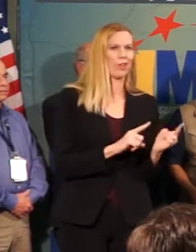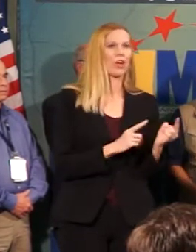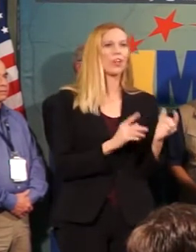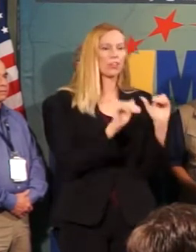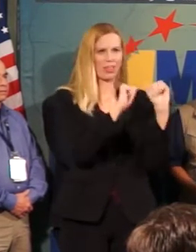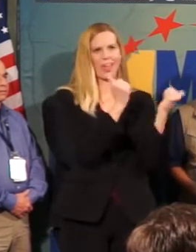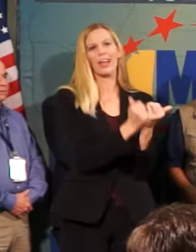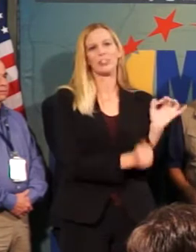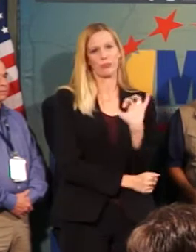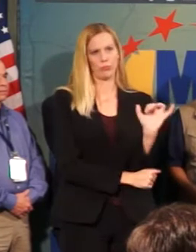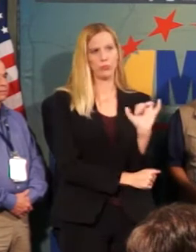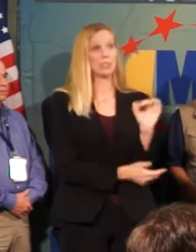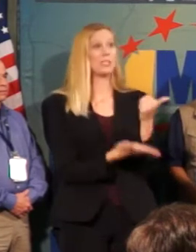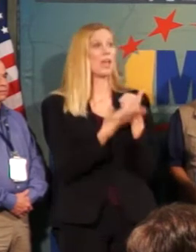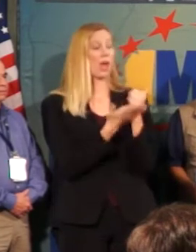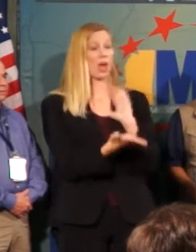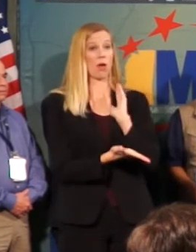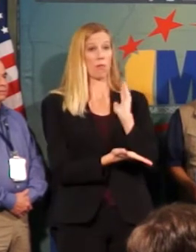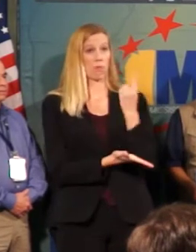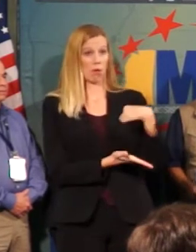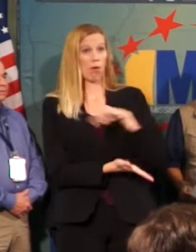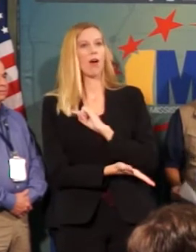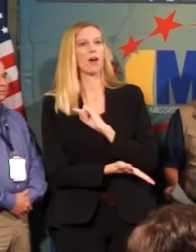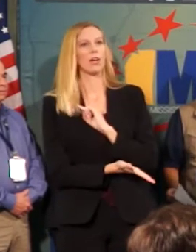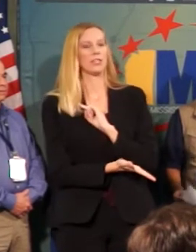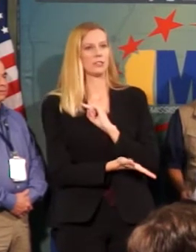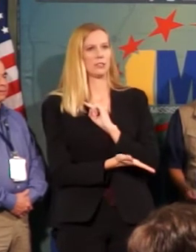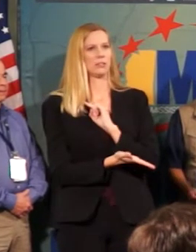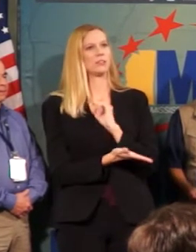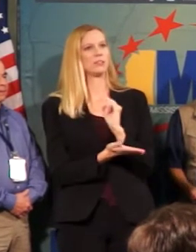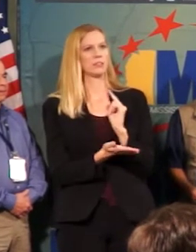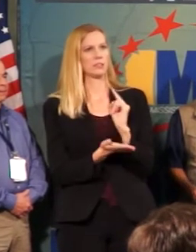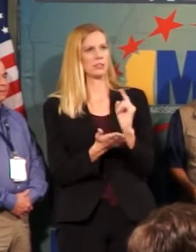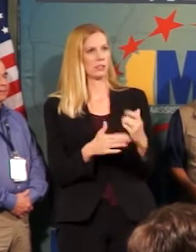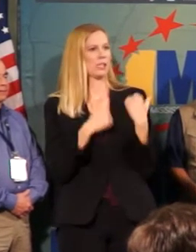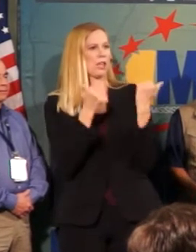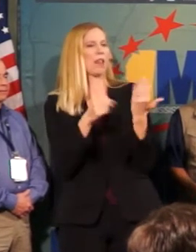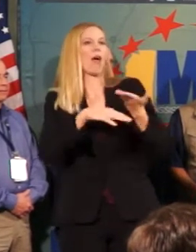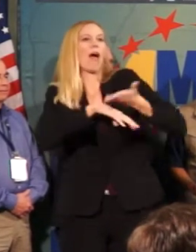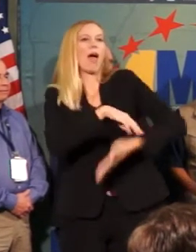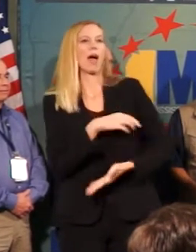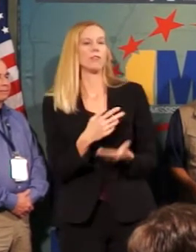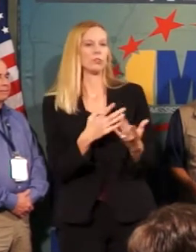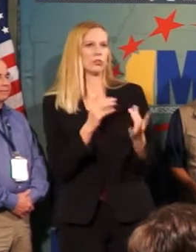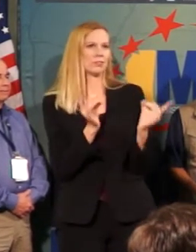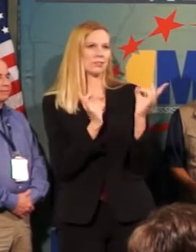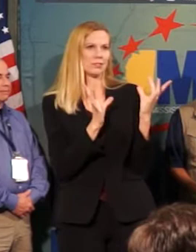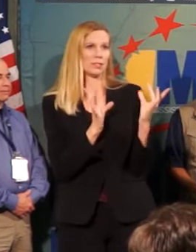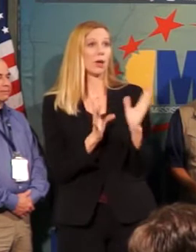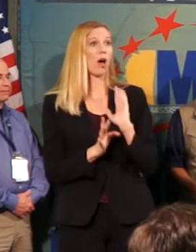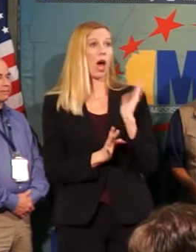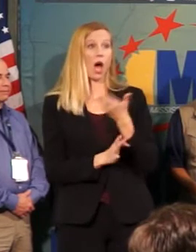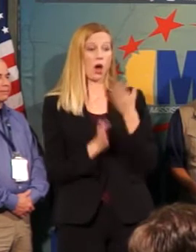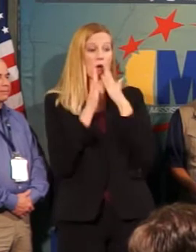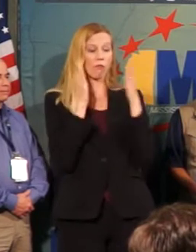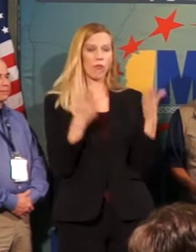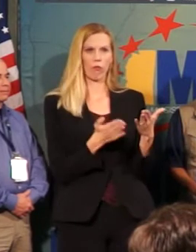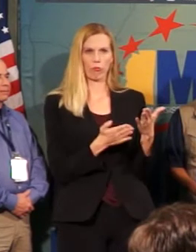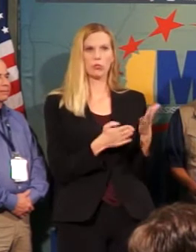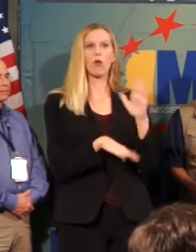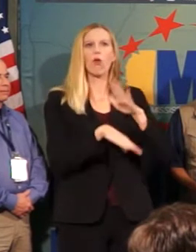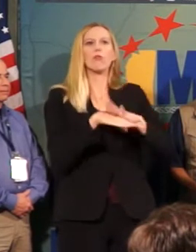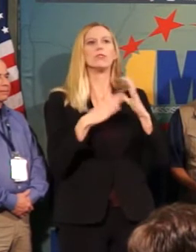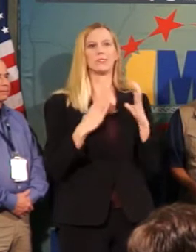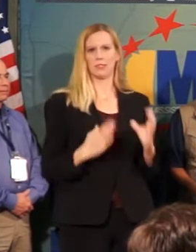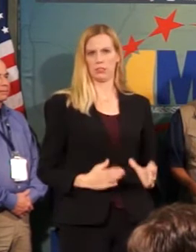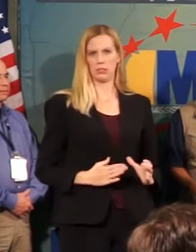our local partners respond to and recover after a disaster. But again, our focus is on the locals. All disasters begin